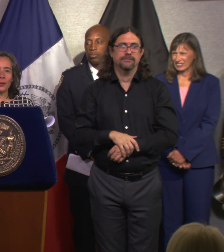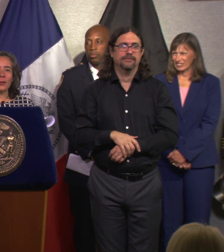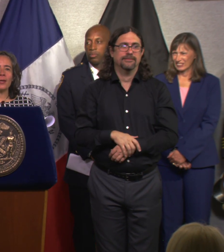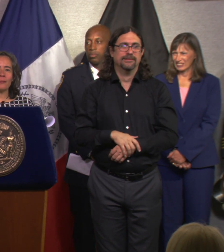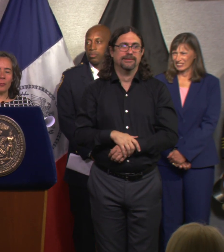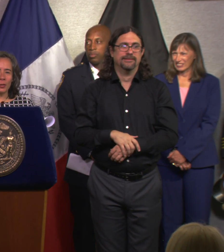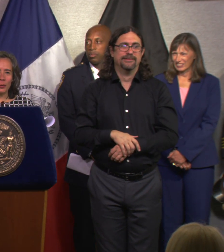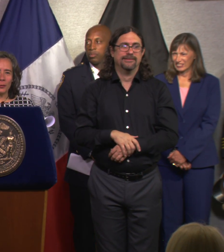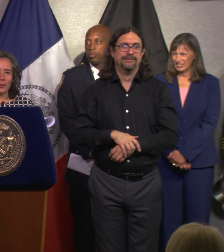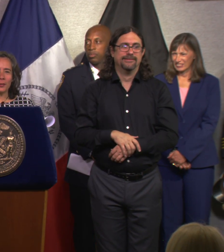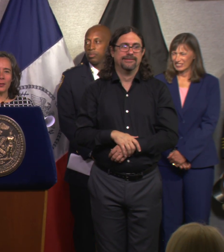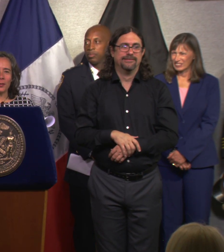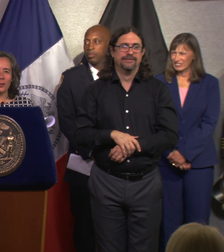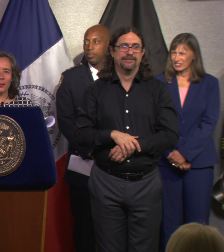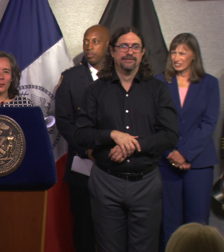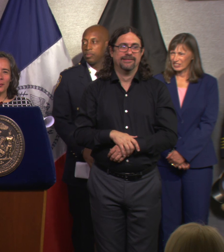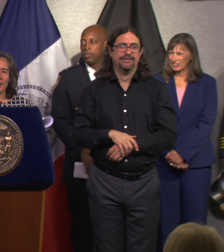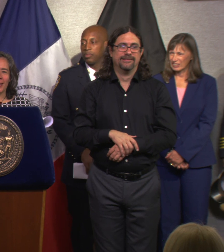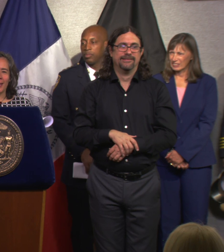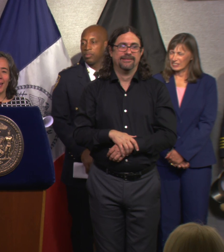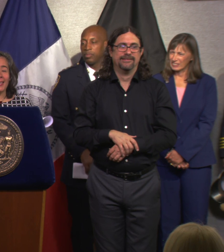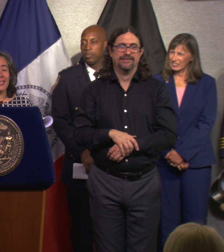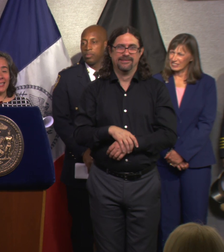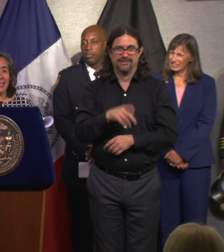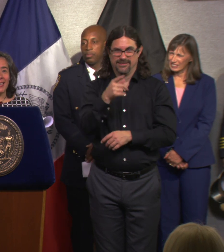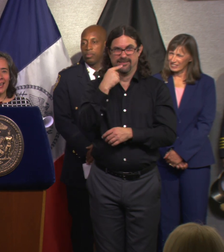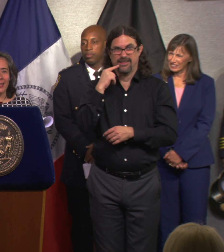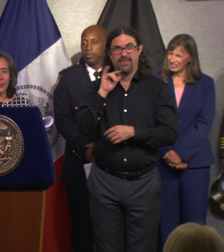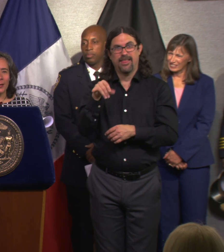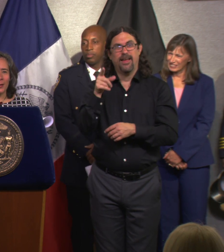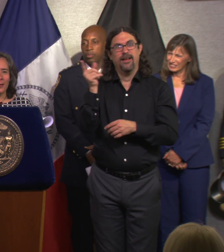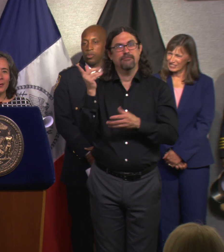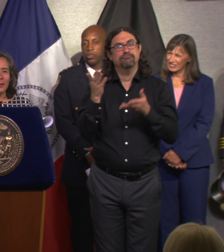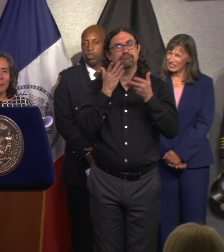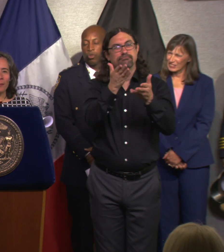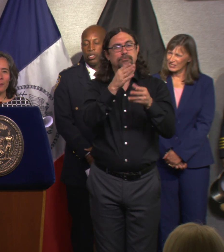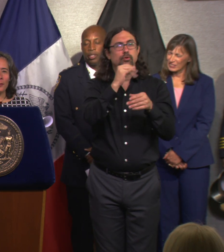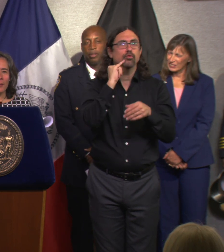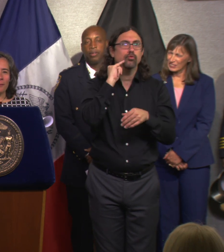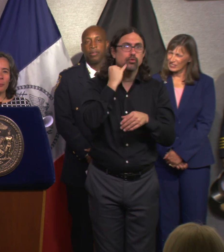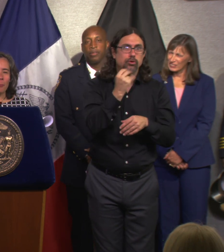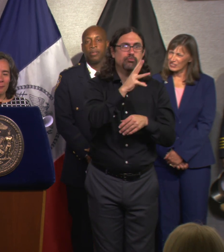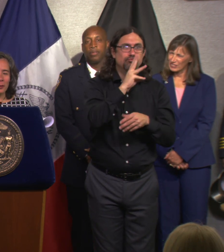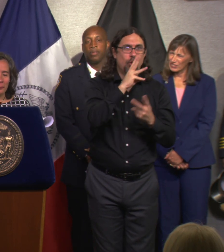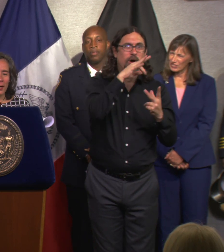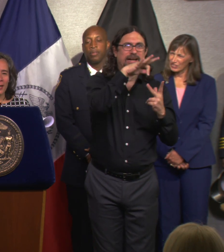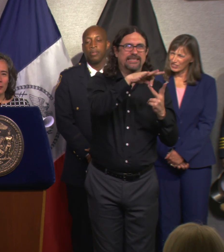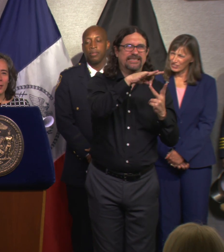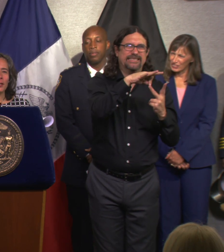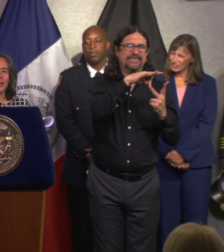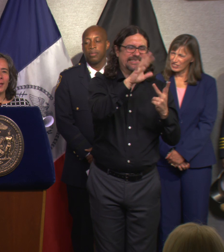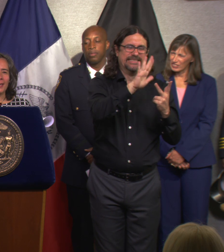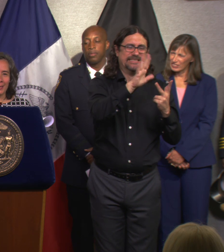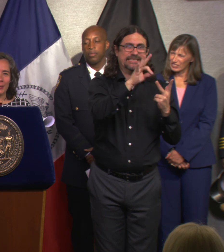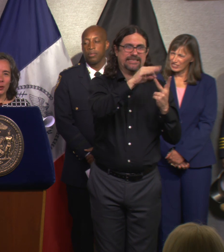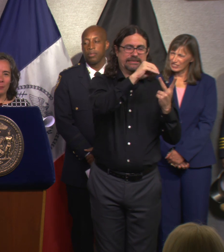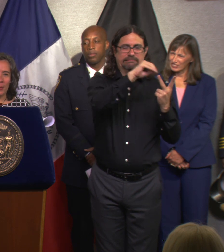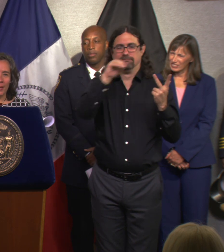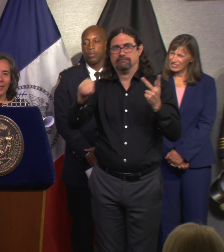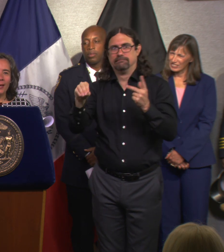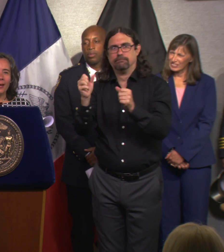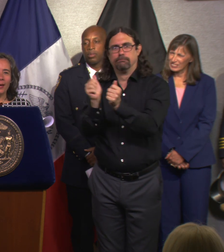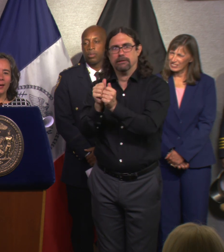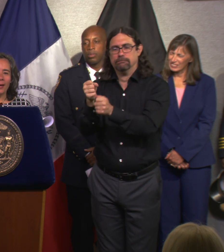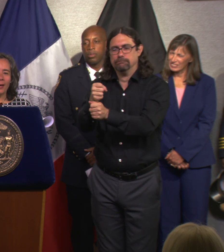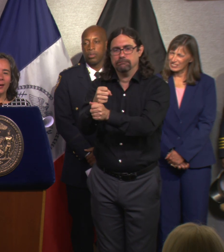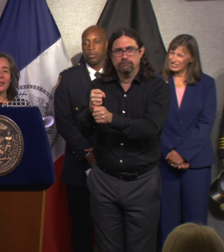And so if one chooses to use iced tea as their preferred beverage for hydration, yes, it should